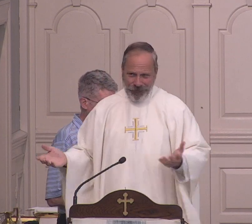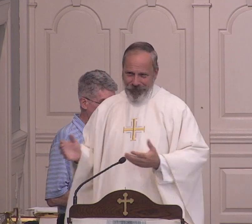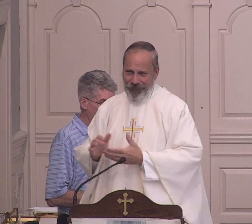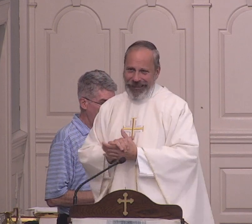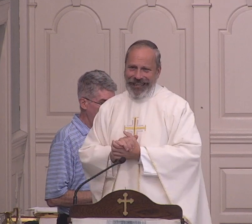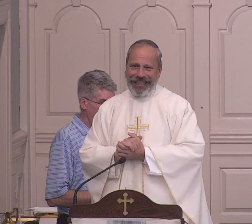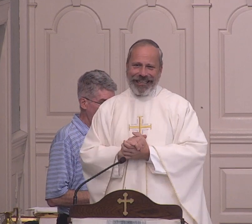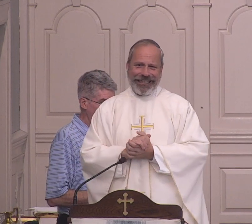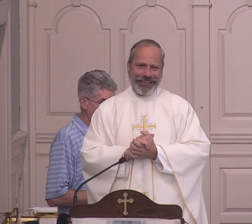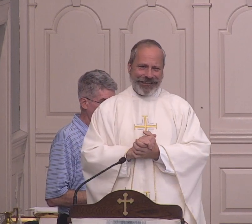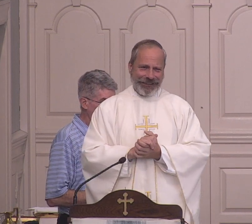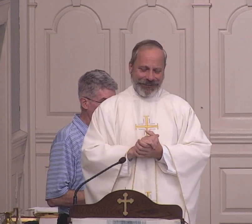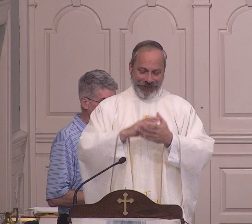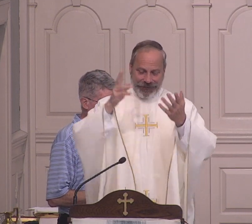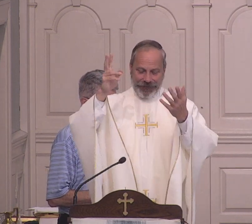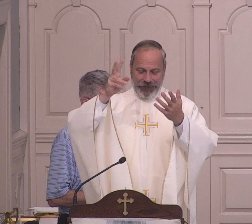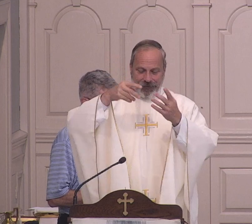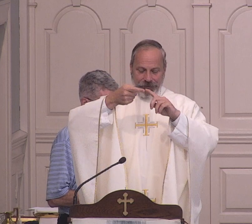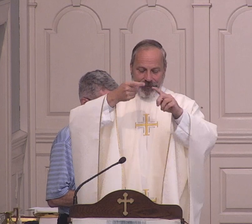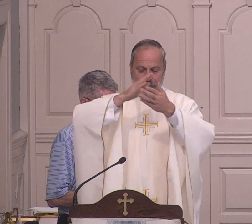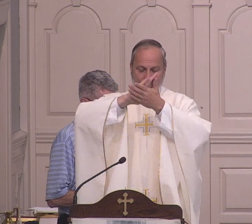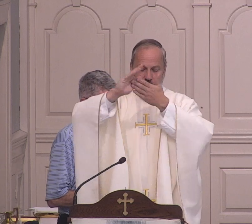The Lord be with you.